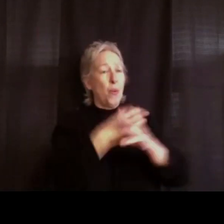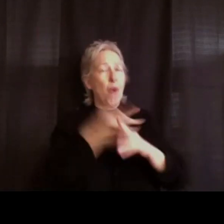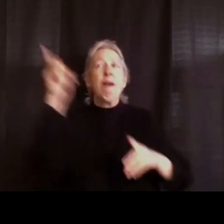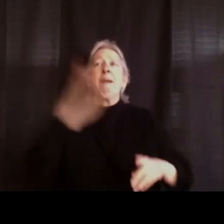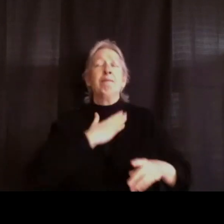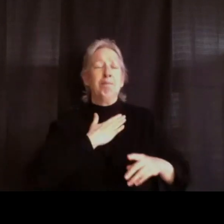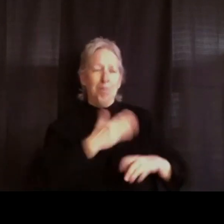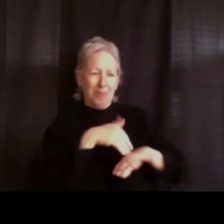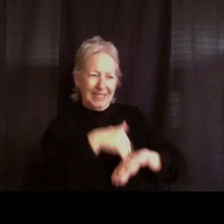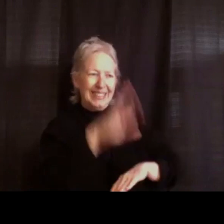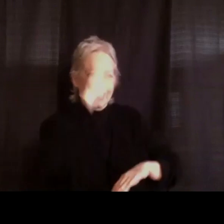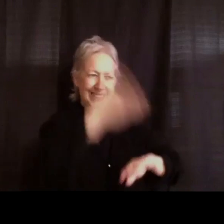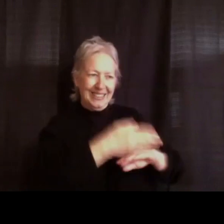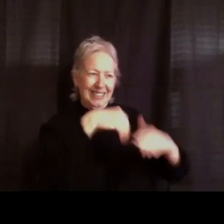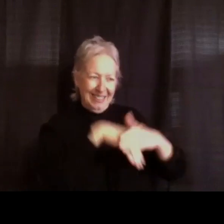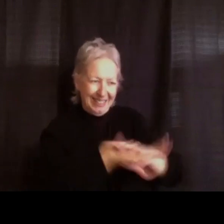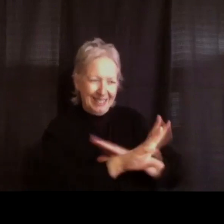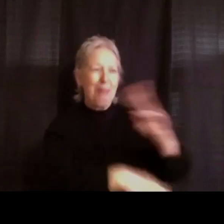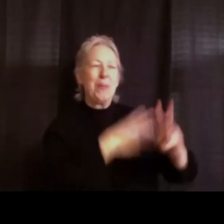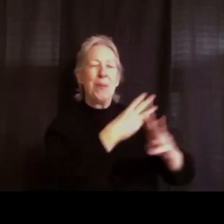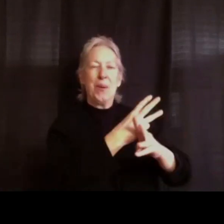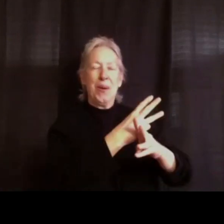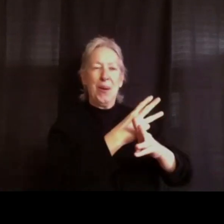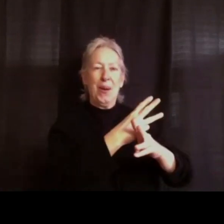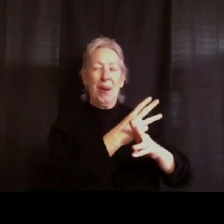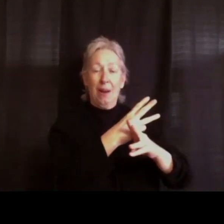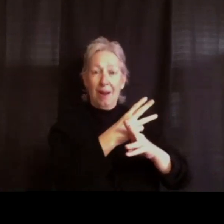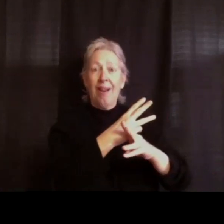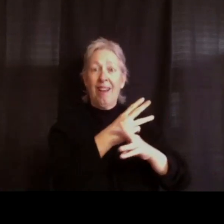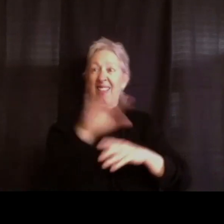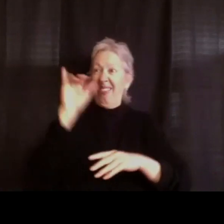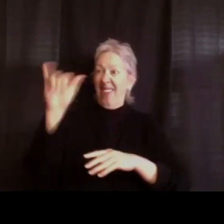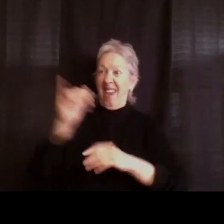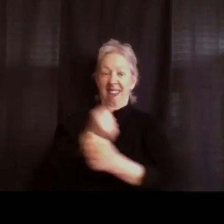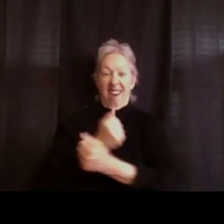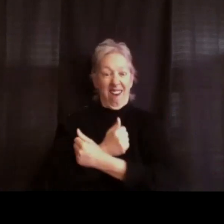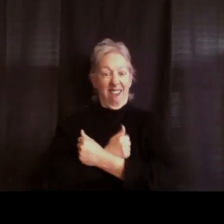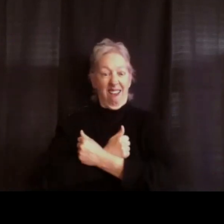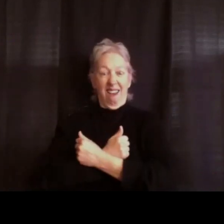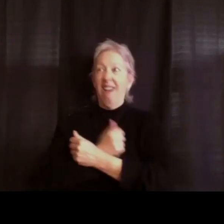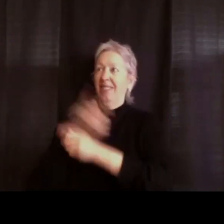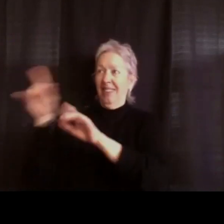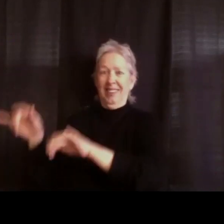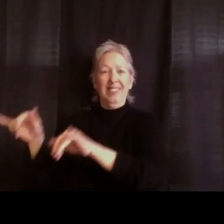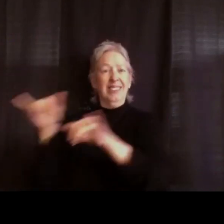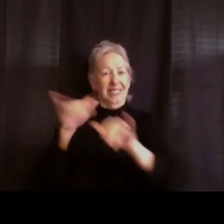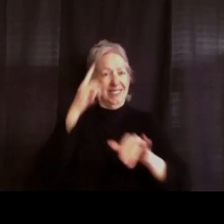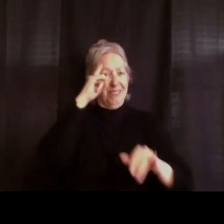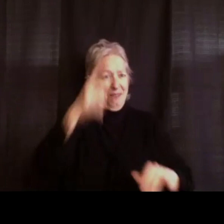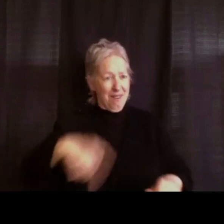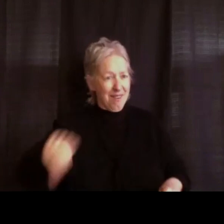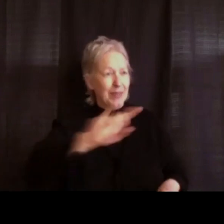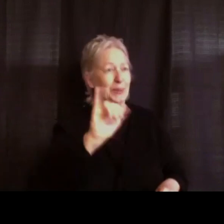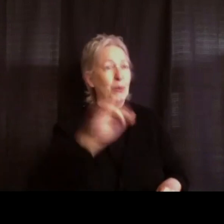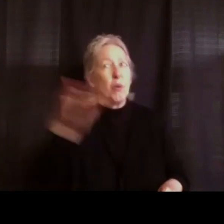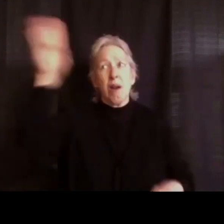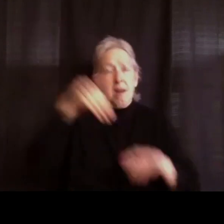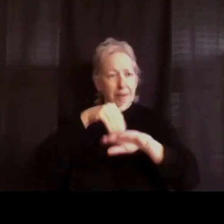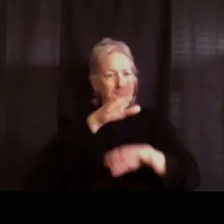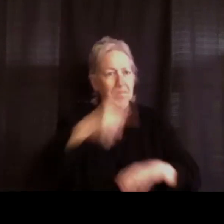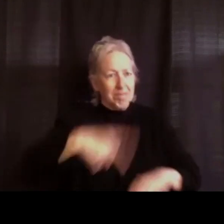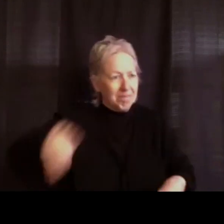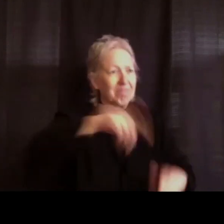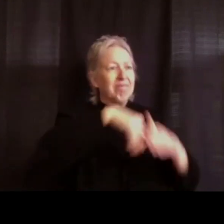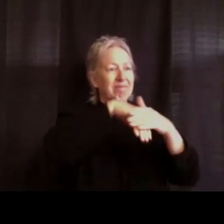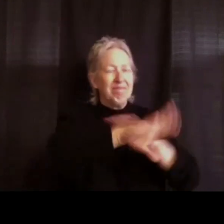love for the world, the disciples, including you and me, are sent into the world. That's